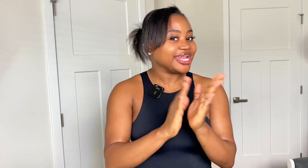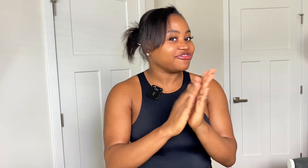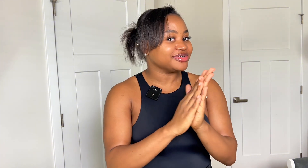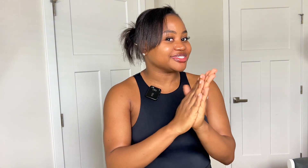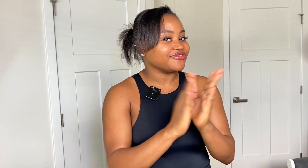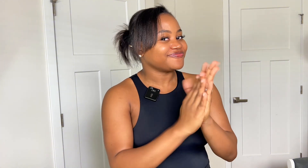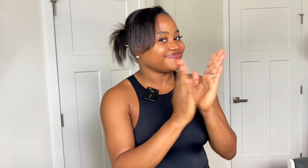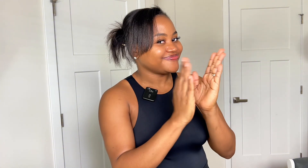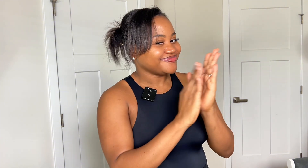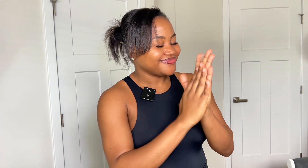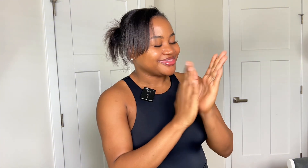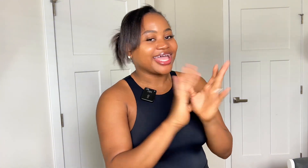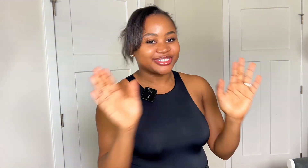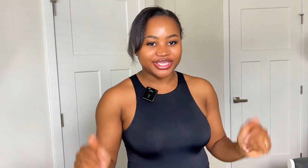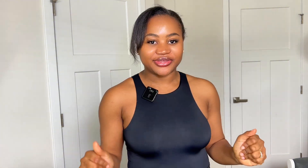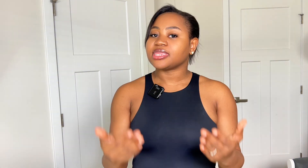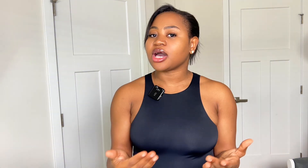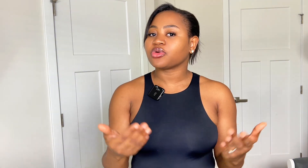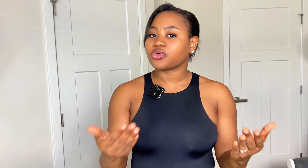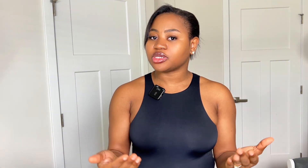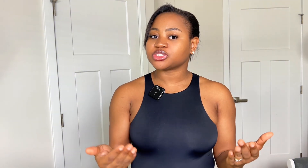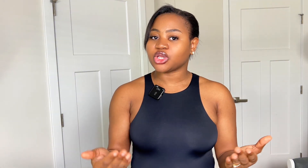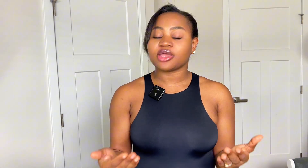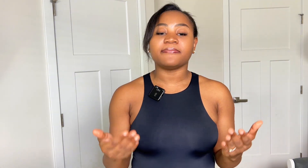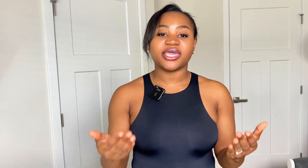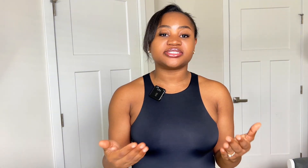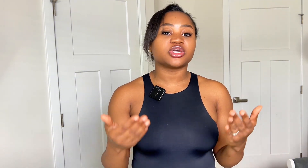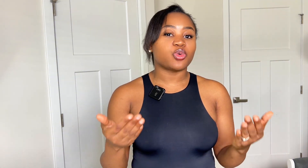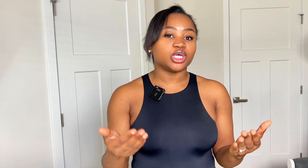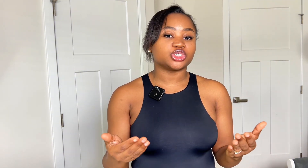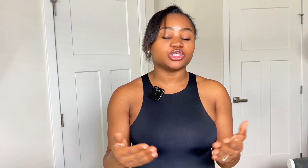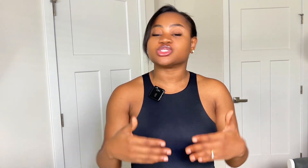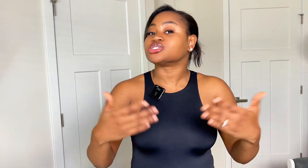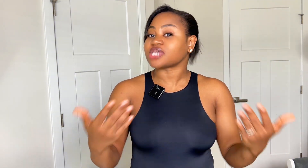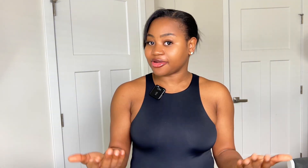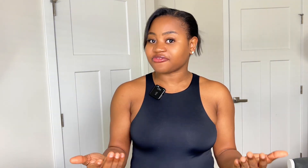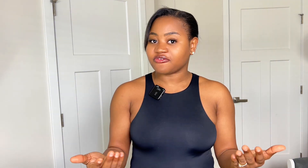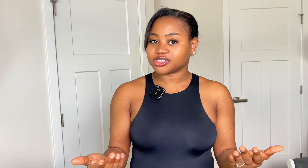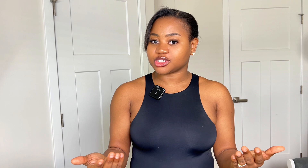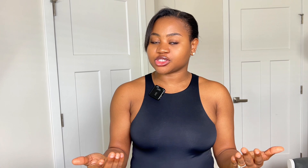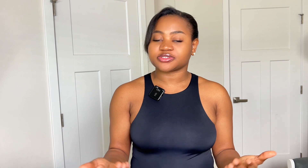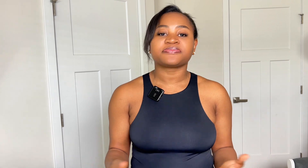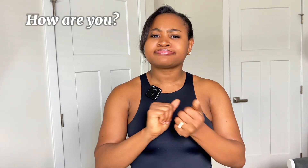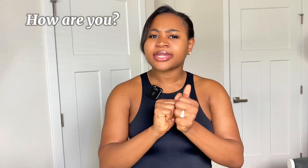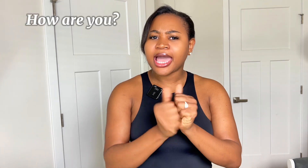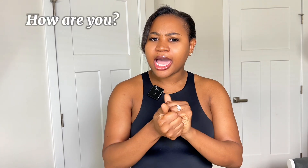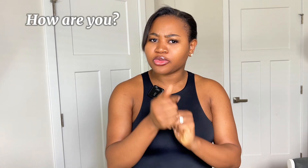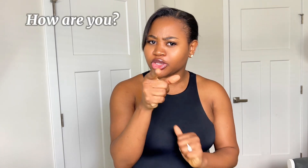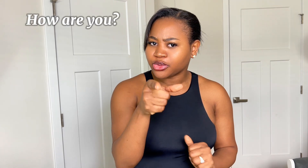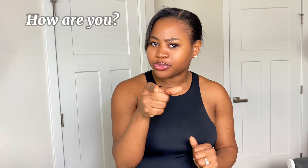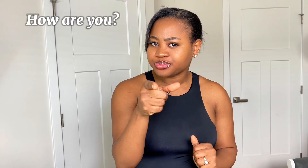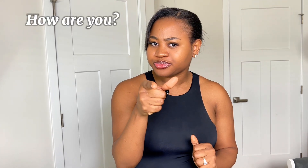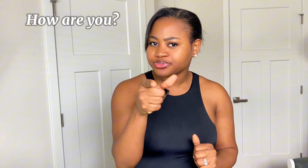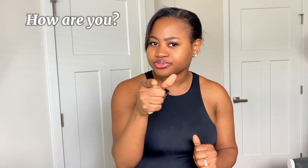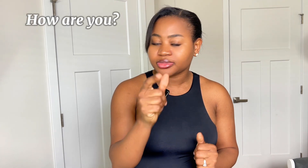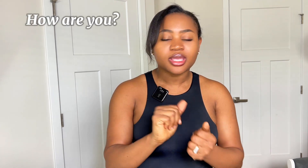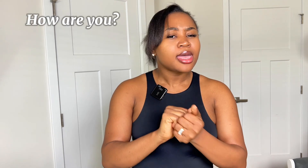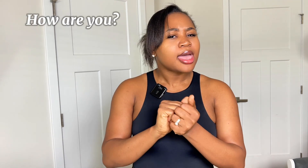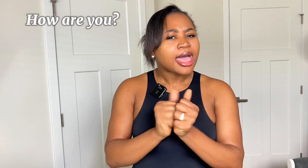Happy yourself. That's good. Now we're going to learn basic questions to start off conversations. How are you?